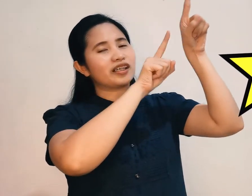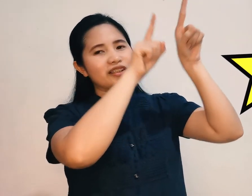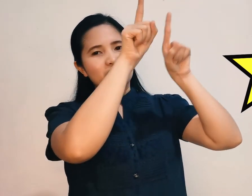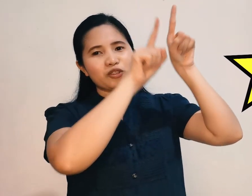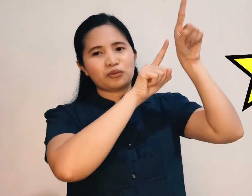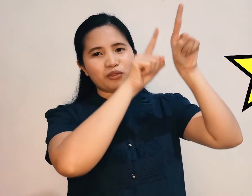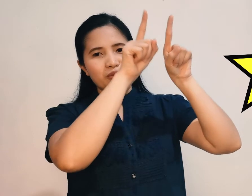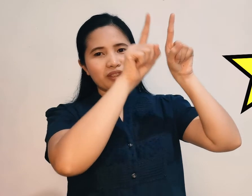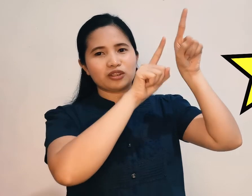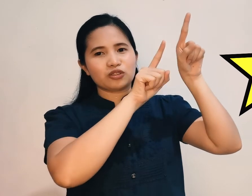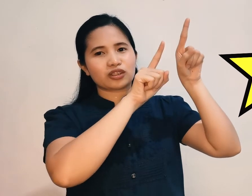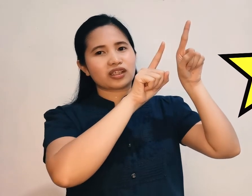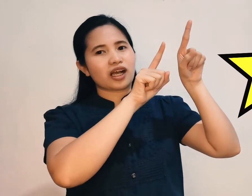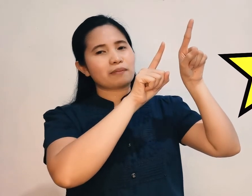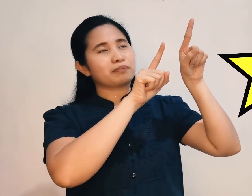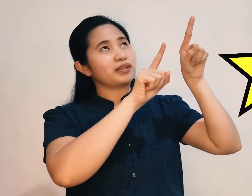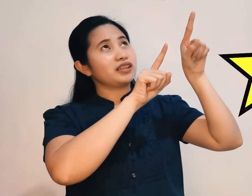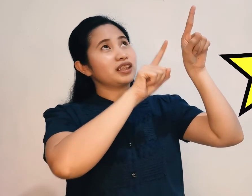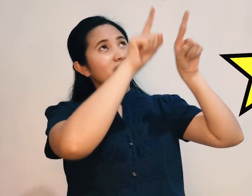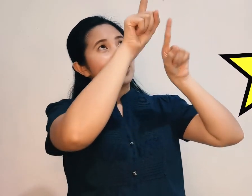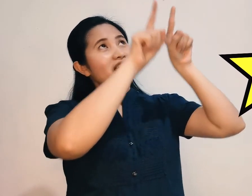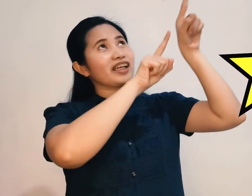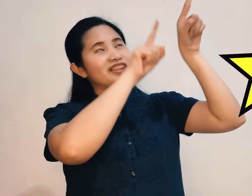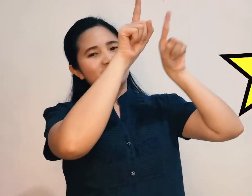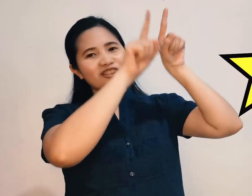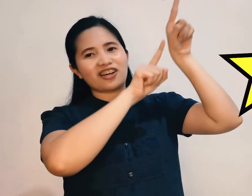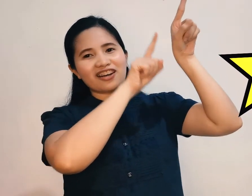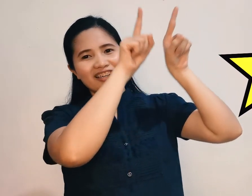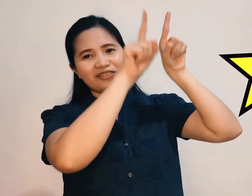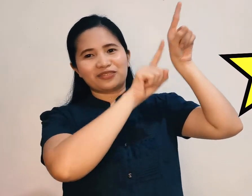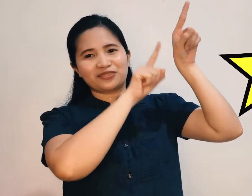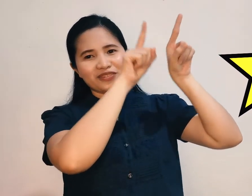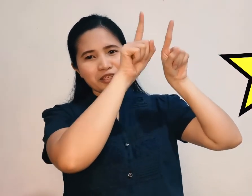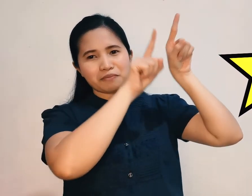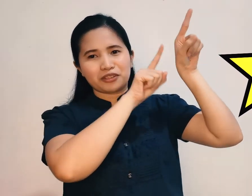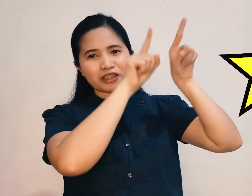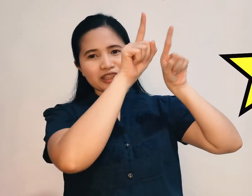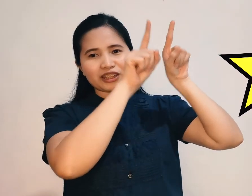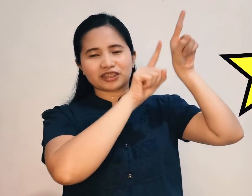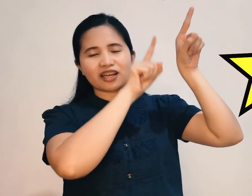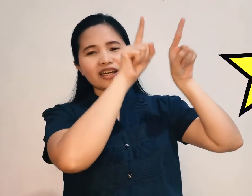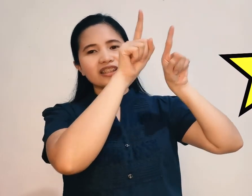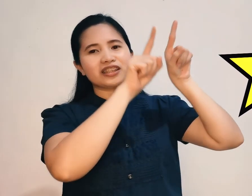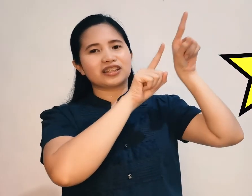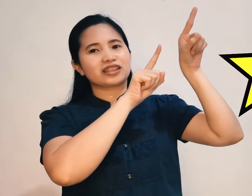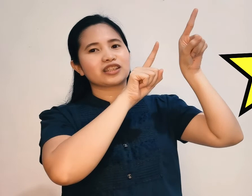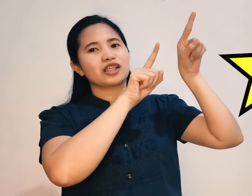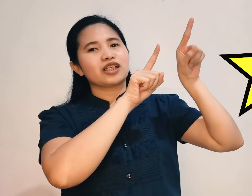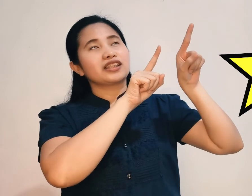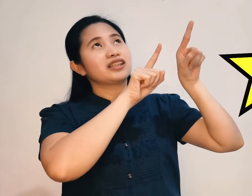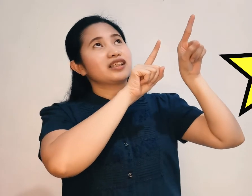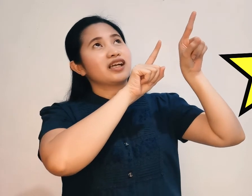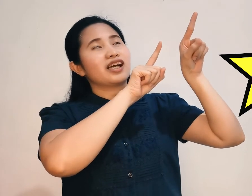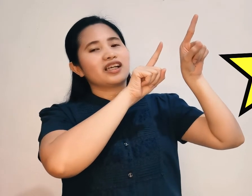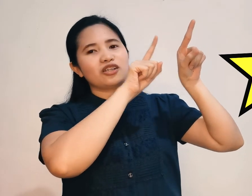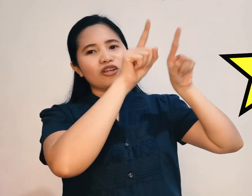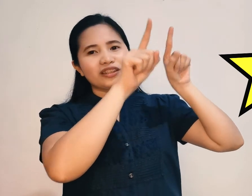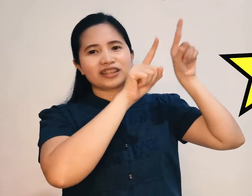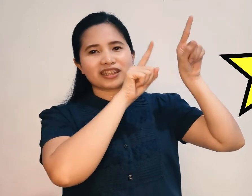Star. We will look up in the sky. Star. Because the star is on the